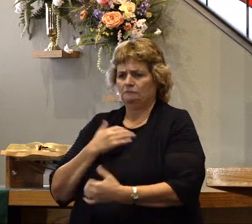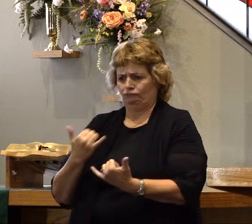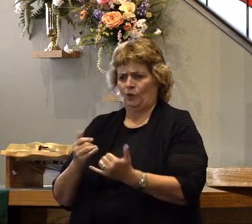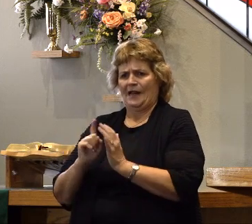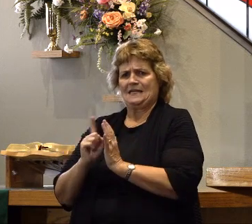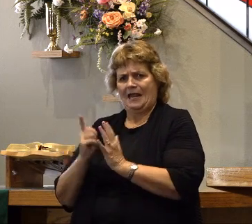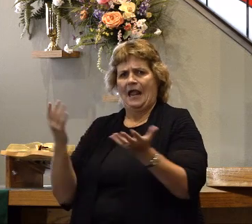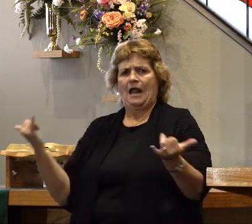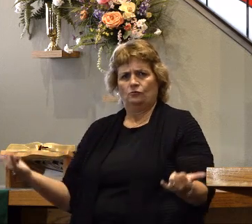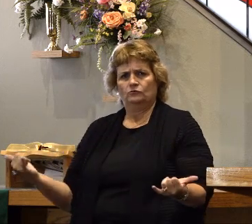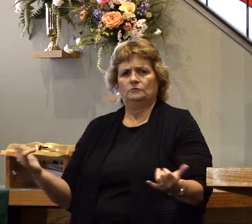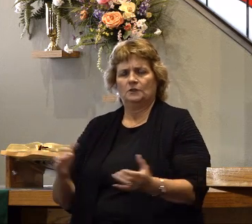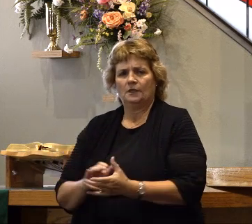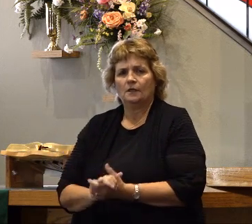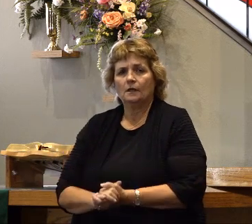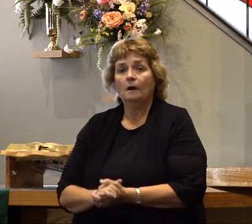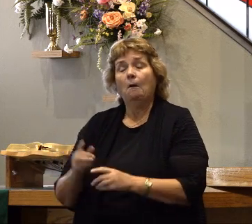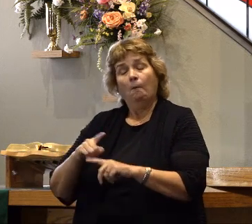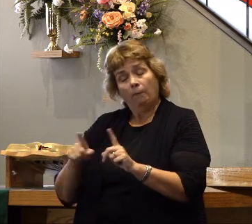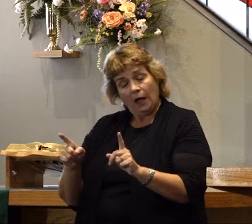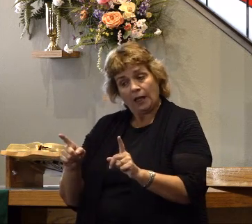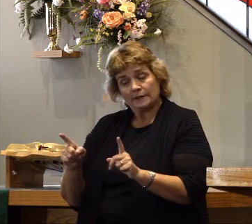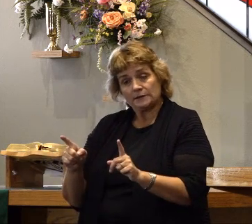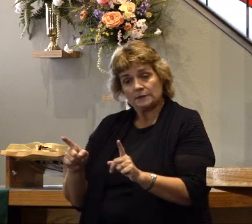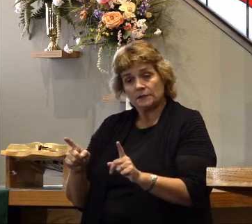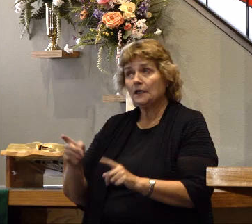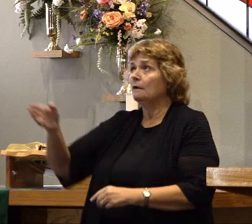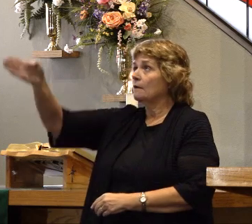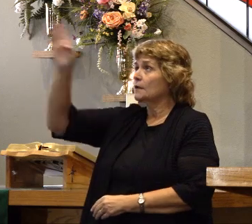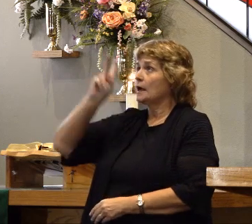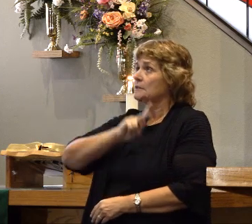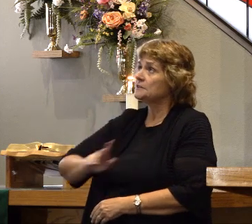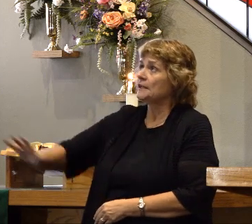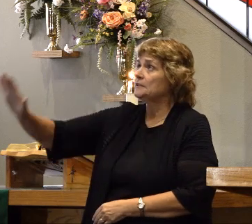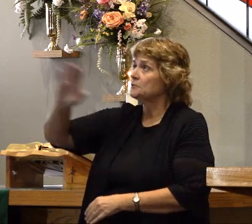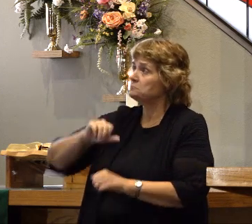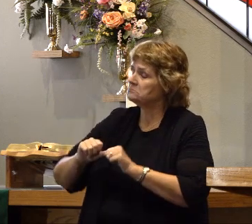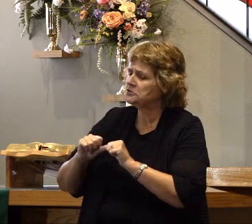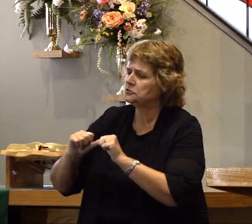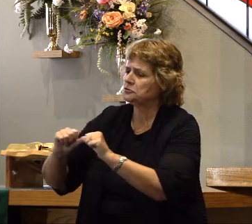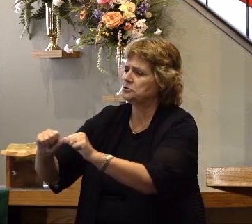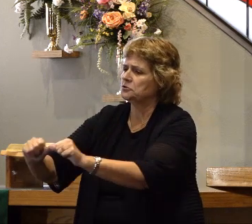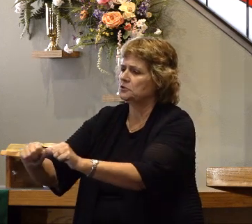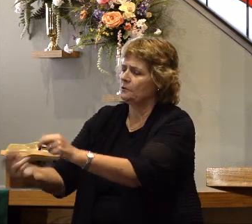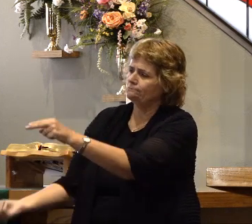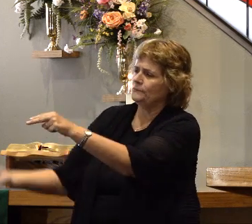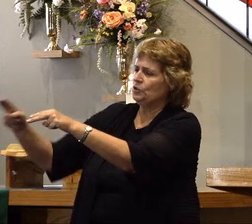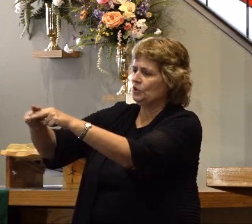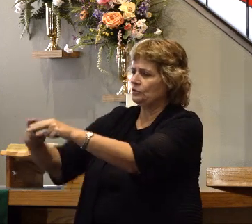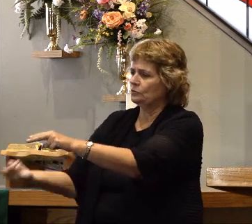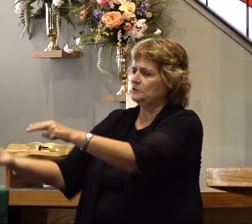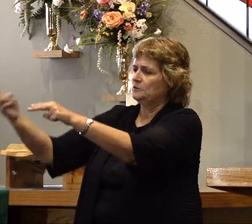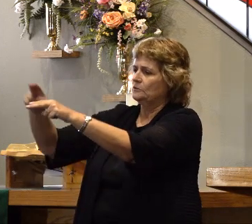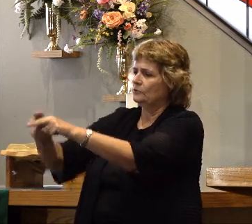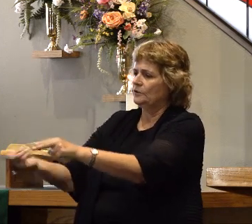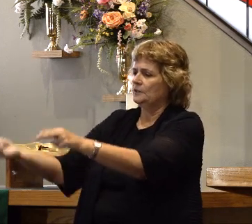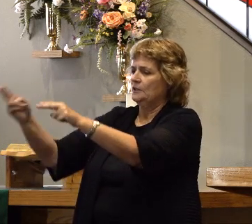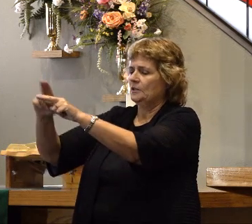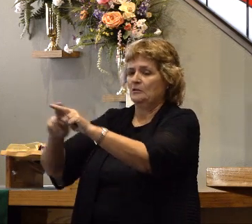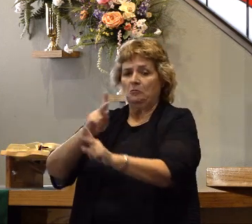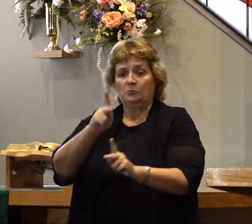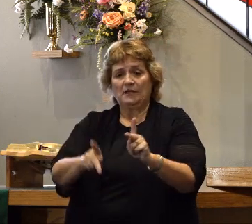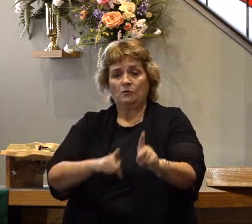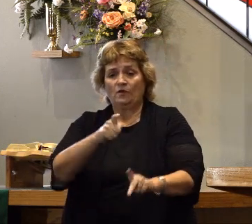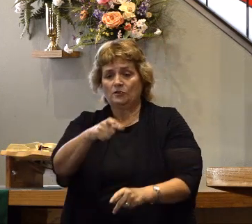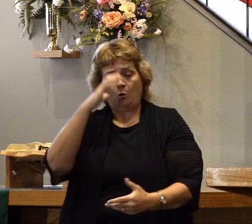the meantime, this kingdom of God is still growing. Lost sheep are still being